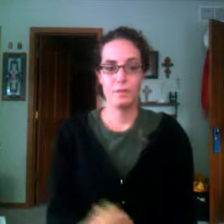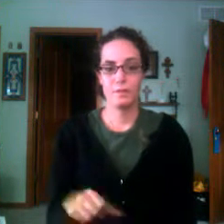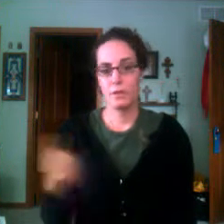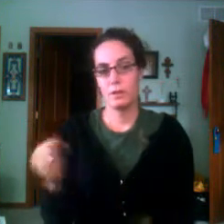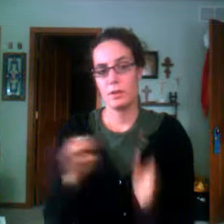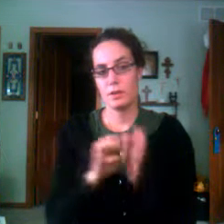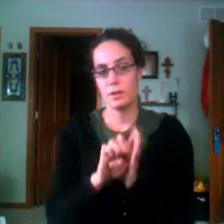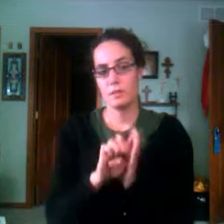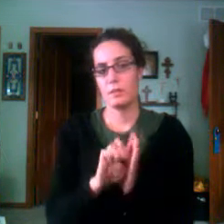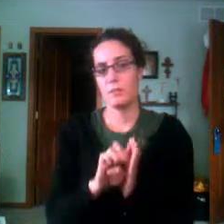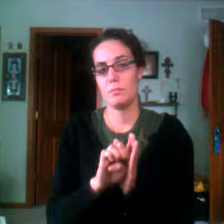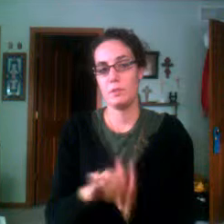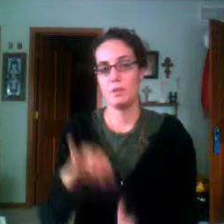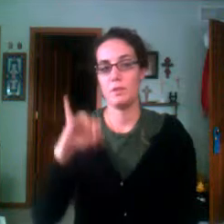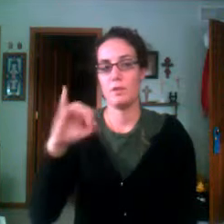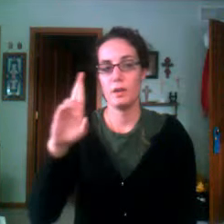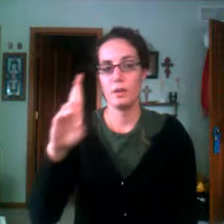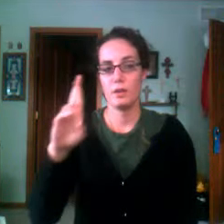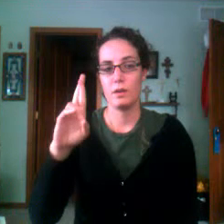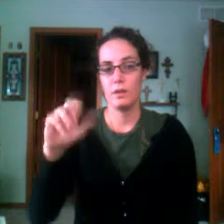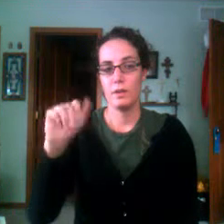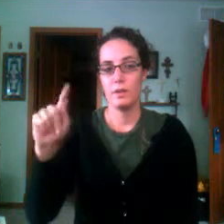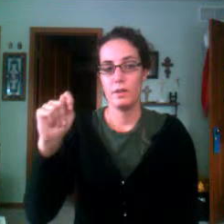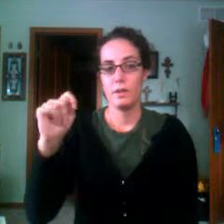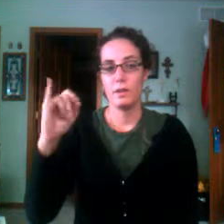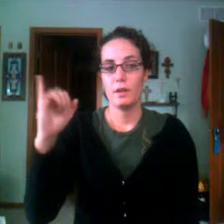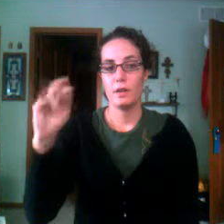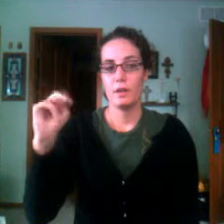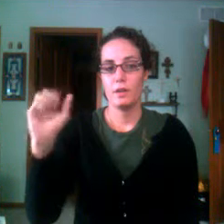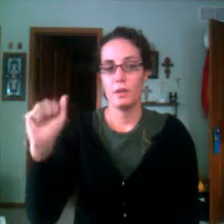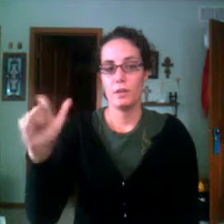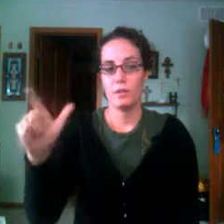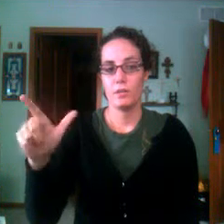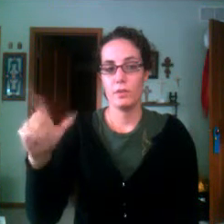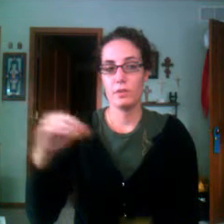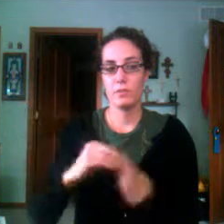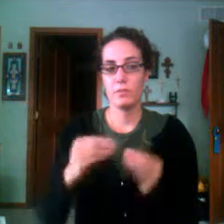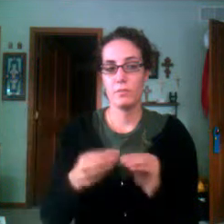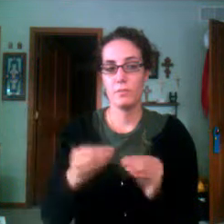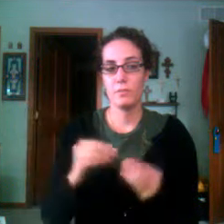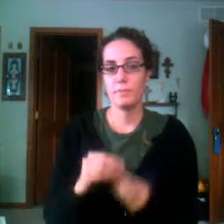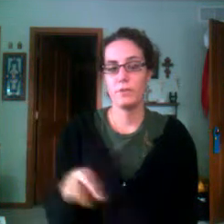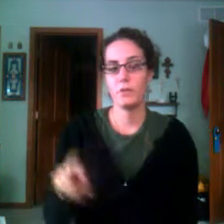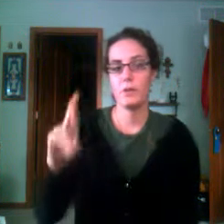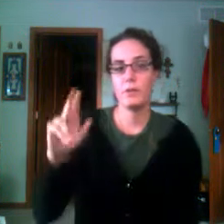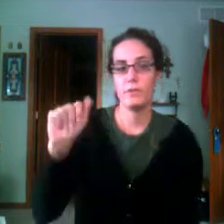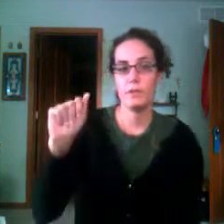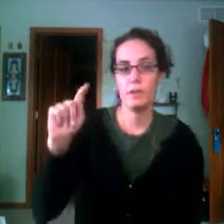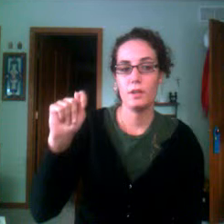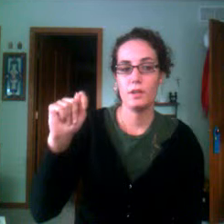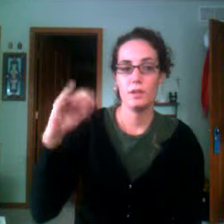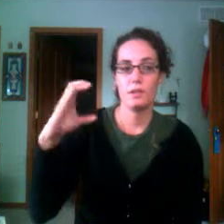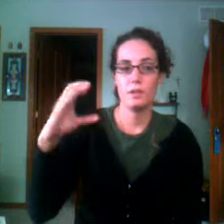irrational number? Well, if you've encountered what are called radicals, like square roots, cube